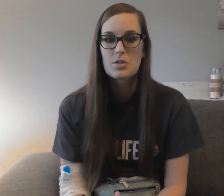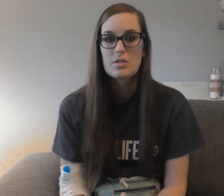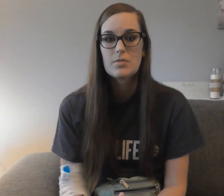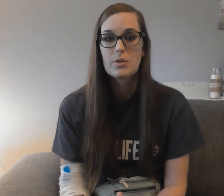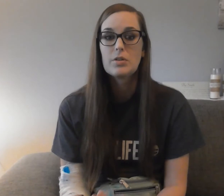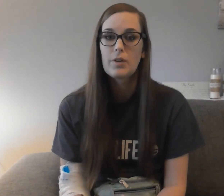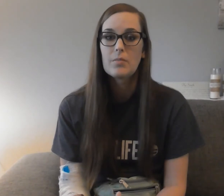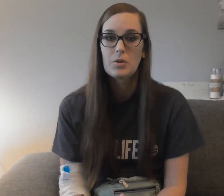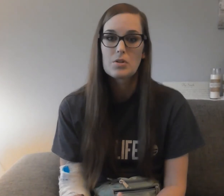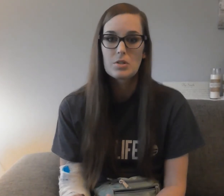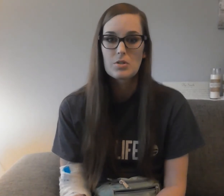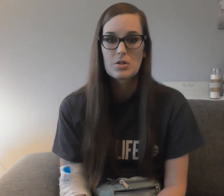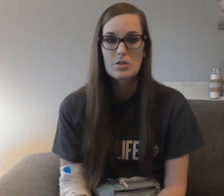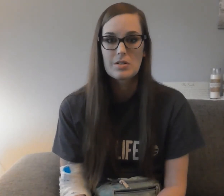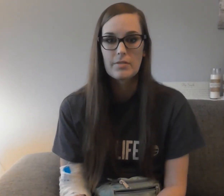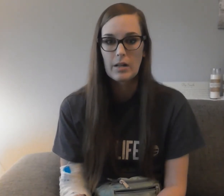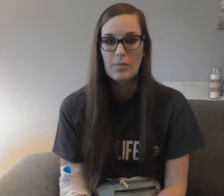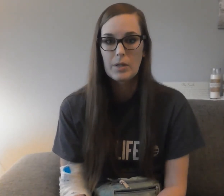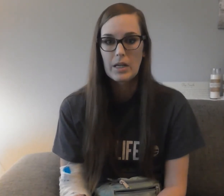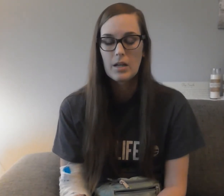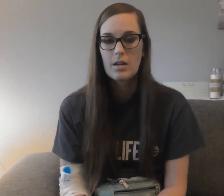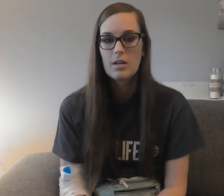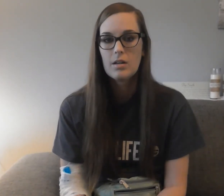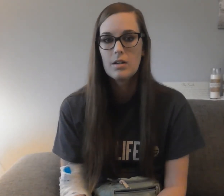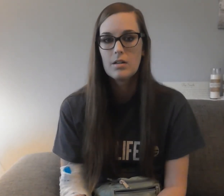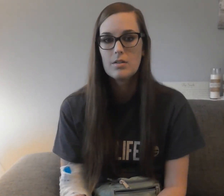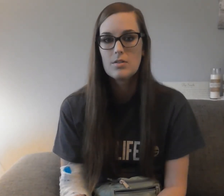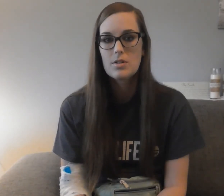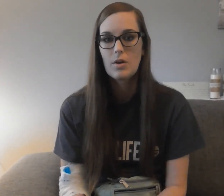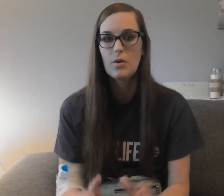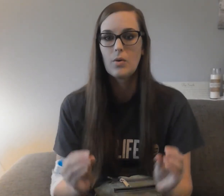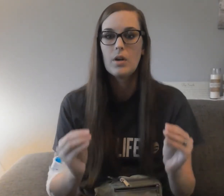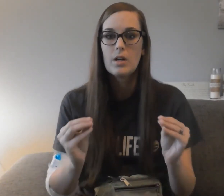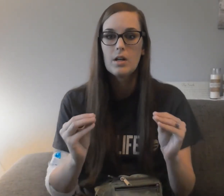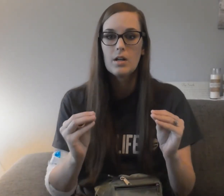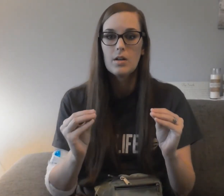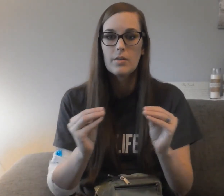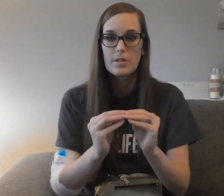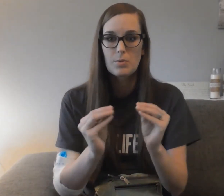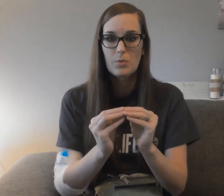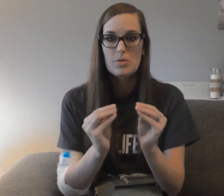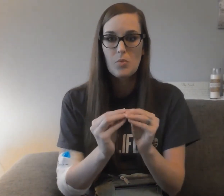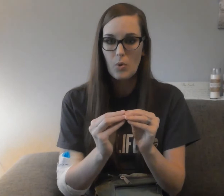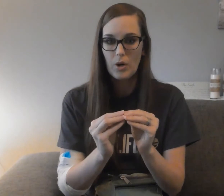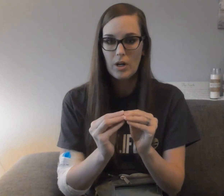when your fine motor skills are still developing. So this one was more